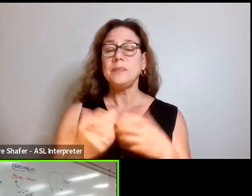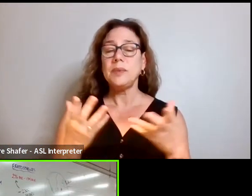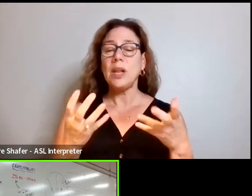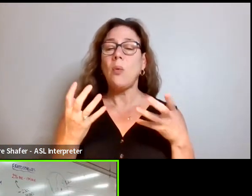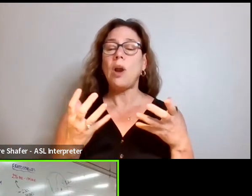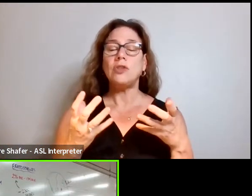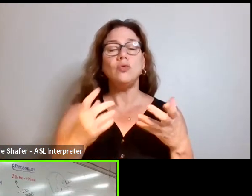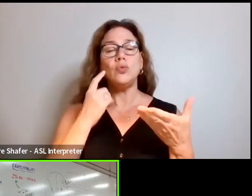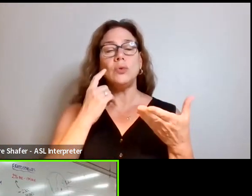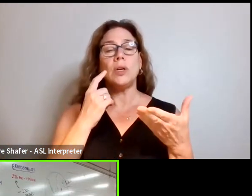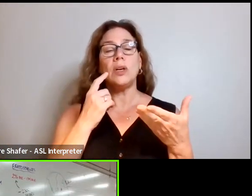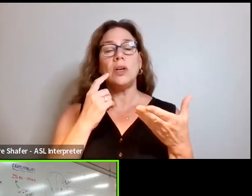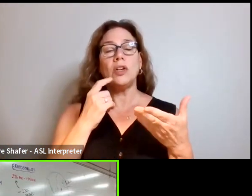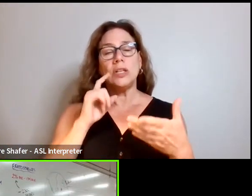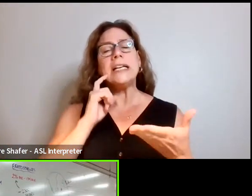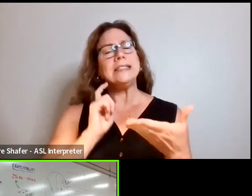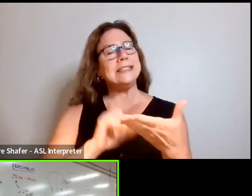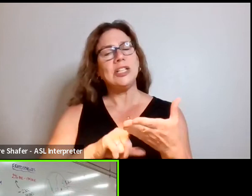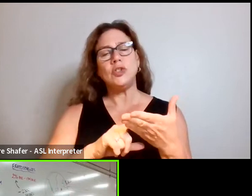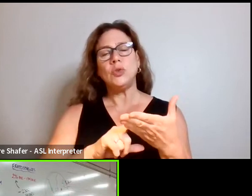to recognize the